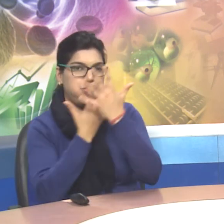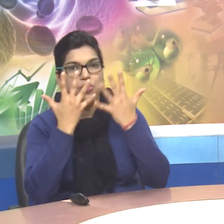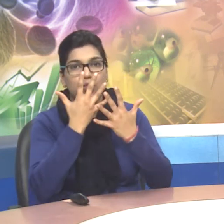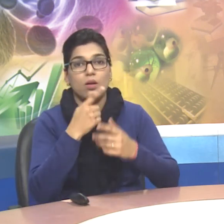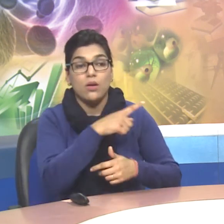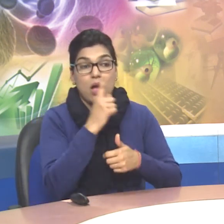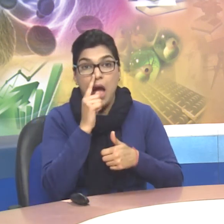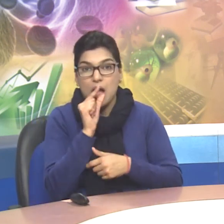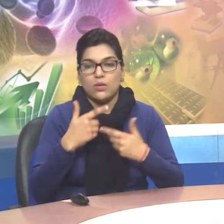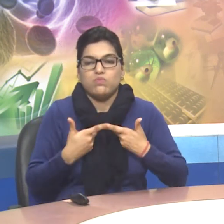and